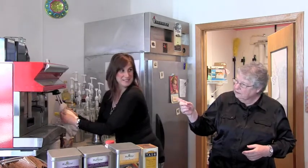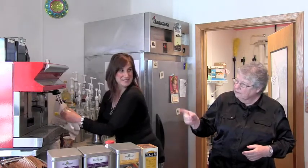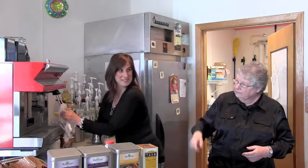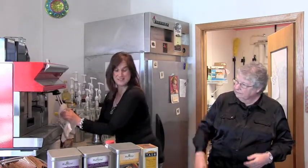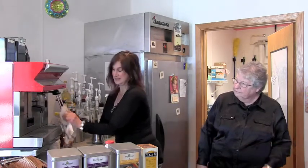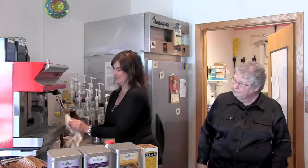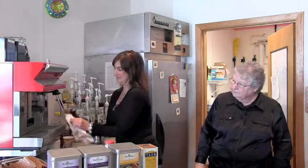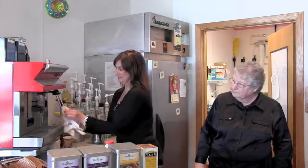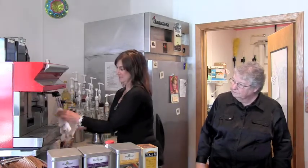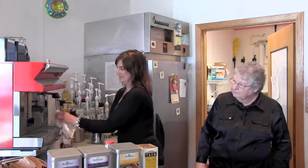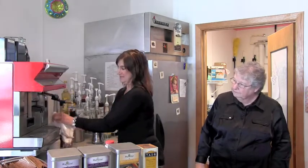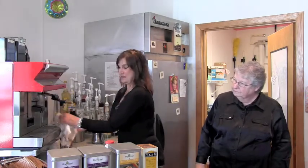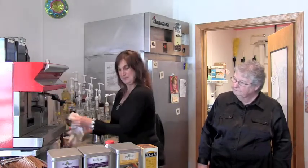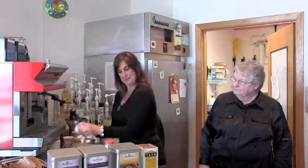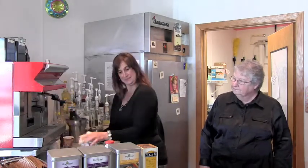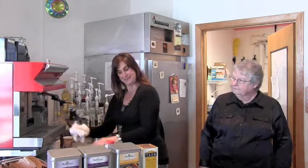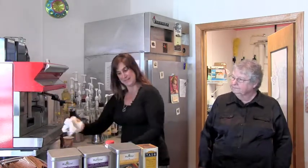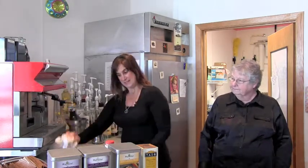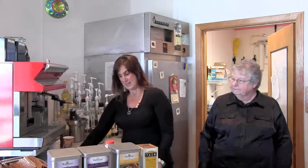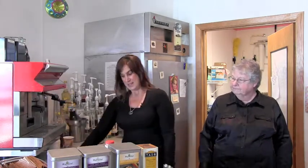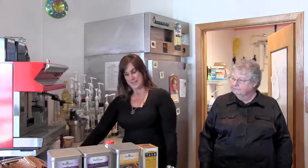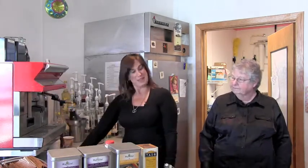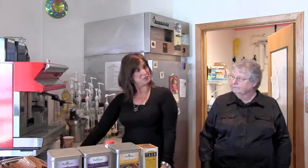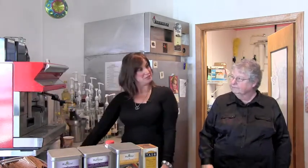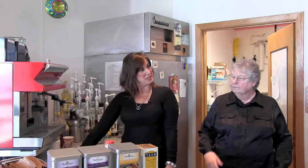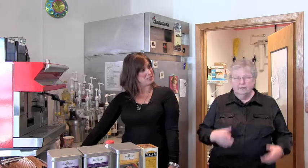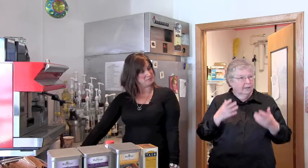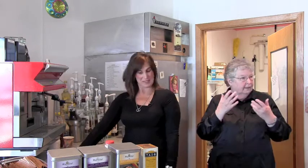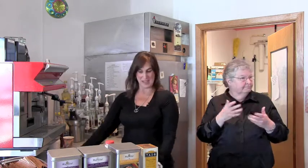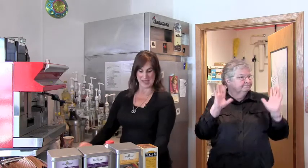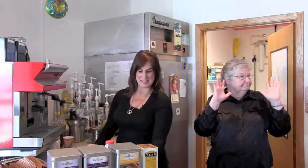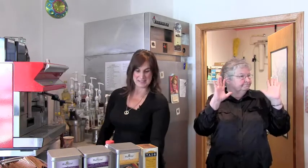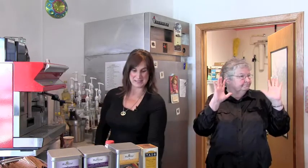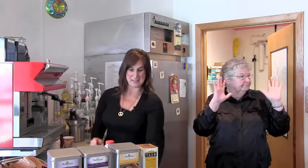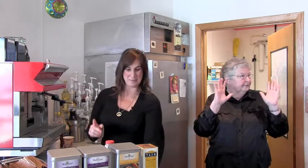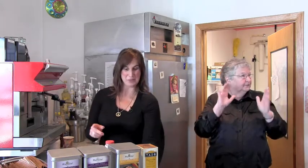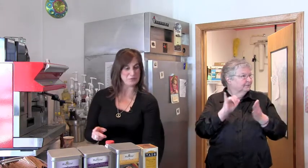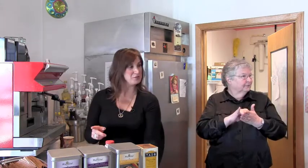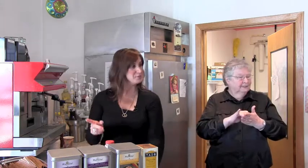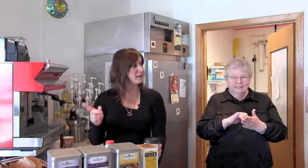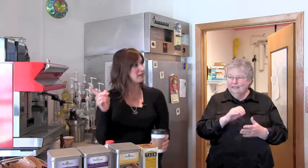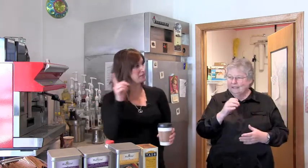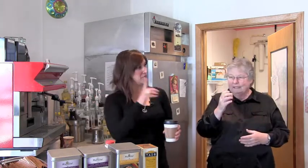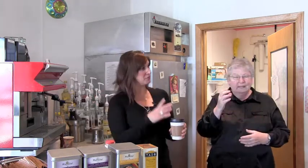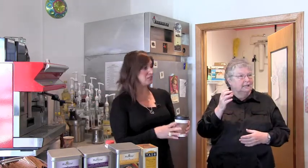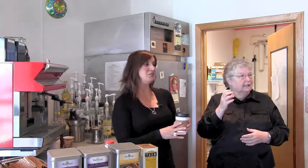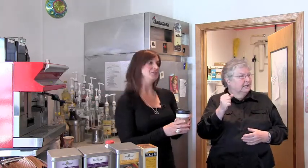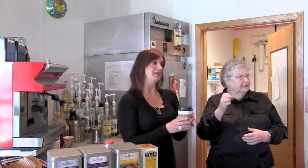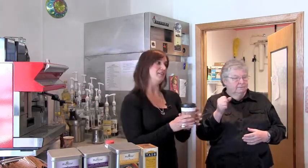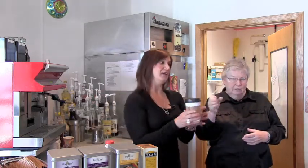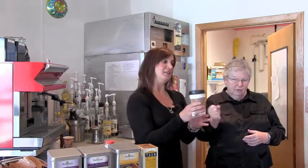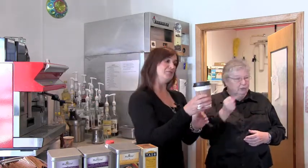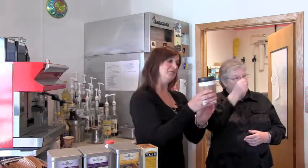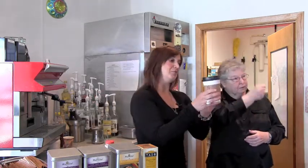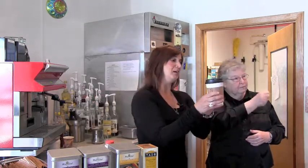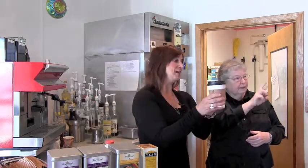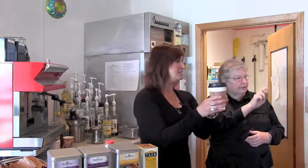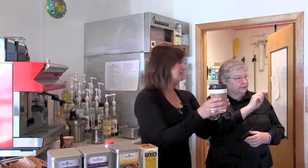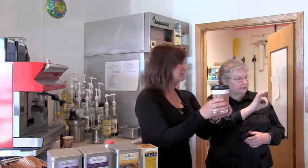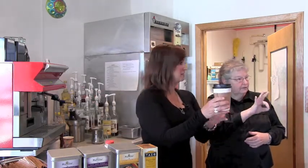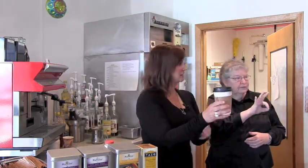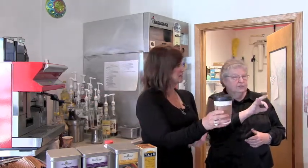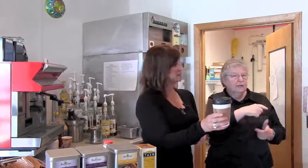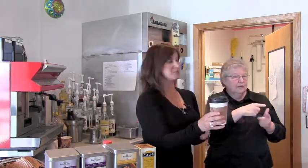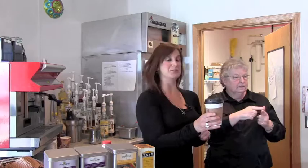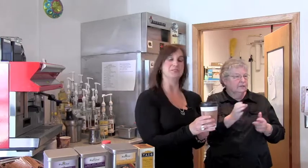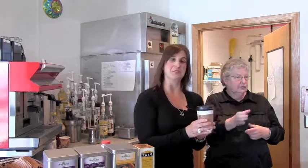Right. Yeah. And then you're done with that. The milk goes back in the fridge, and then you go on